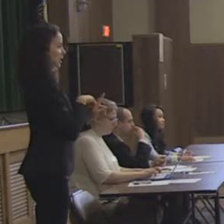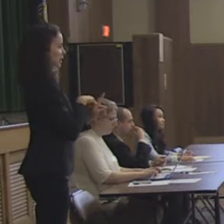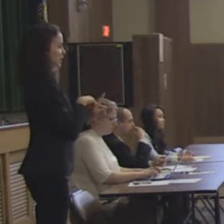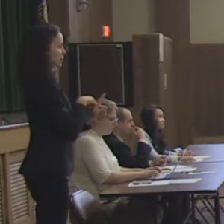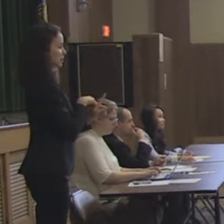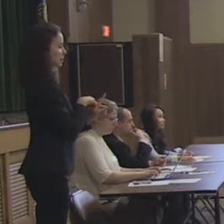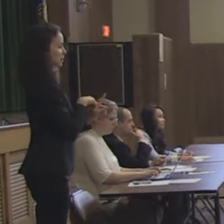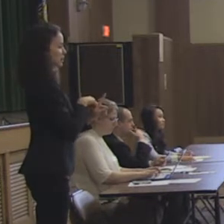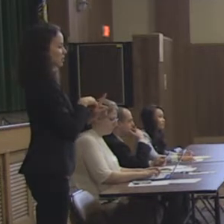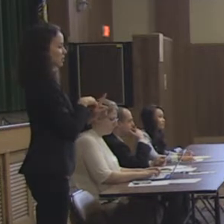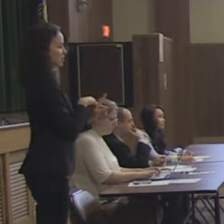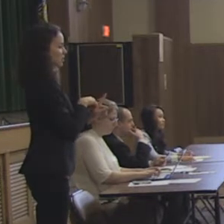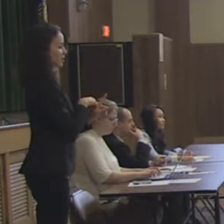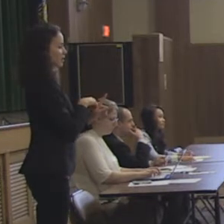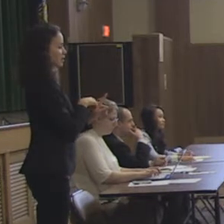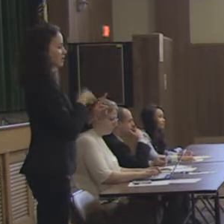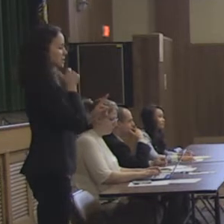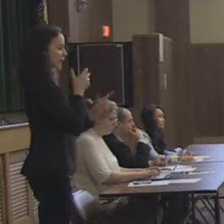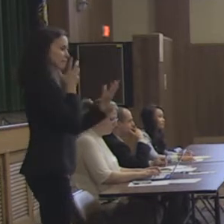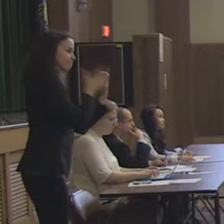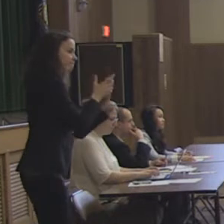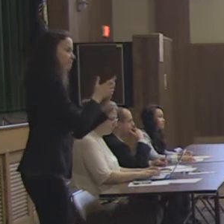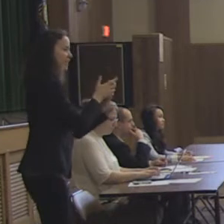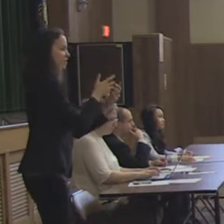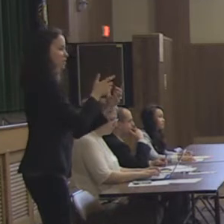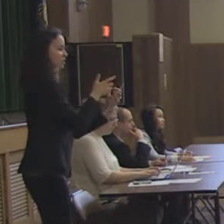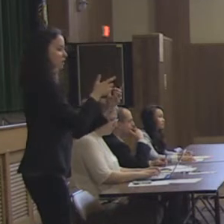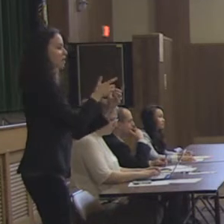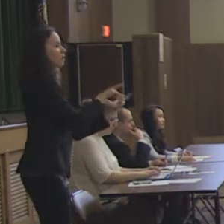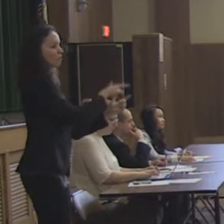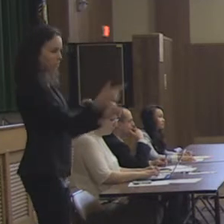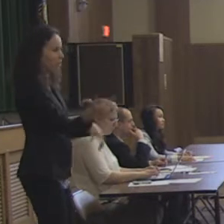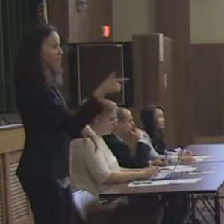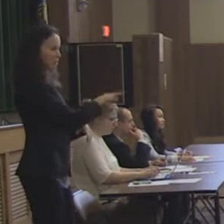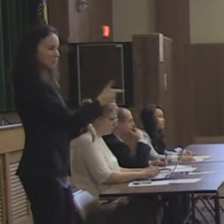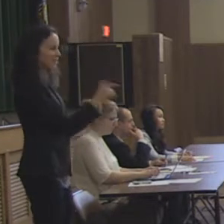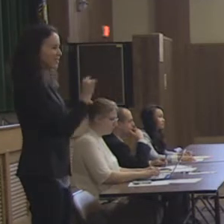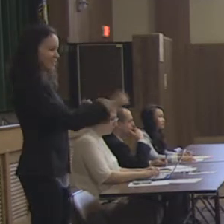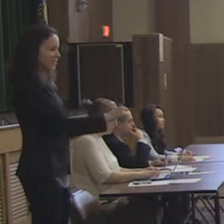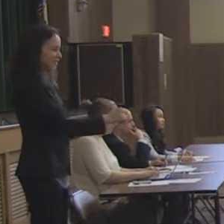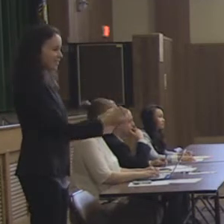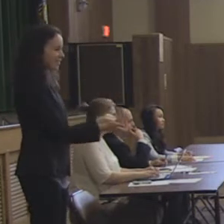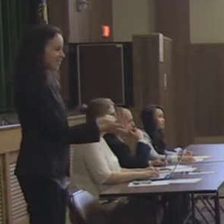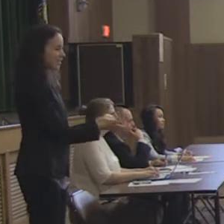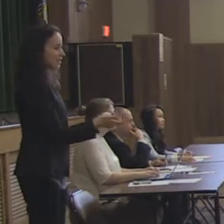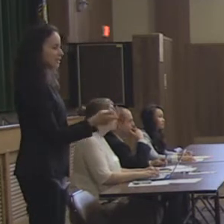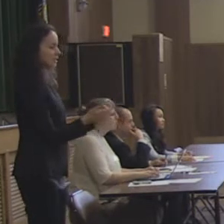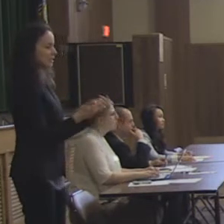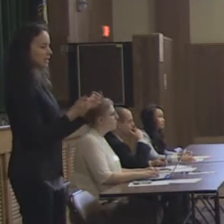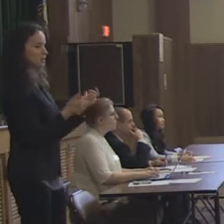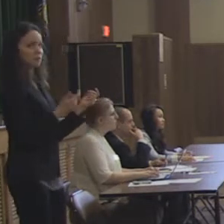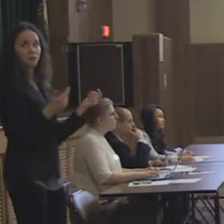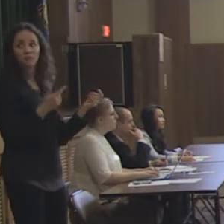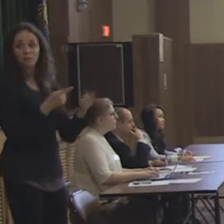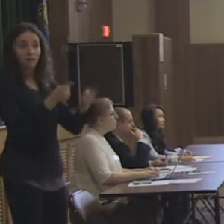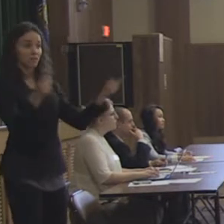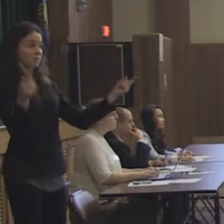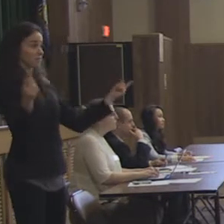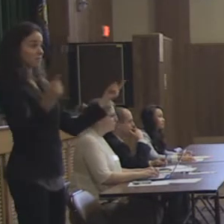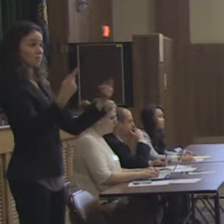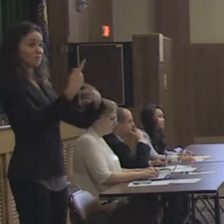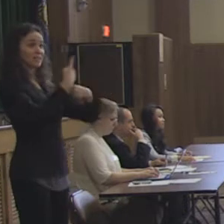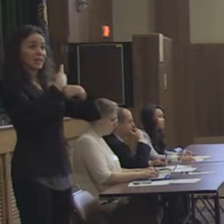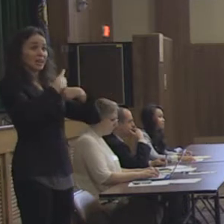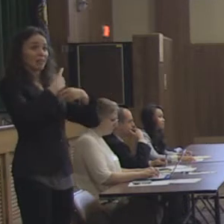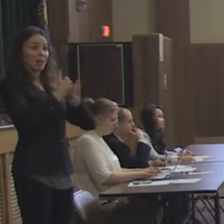that system in that way. Mm-hmm. And it seems like, you know, nobody really wants to take care